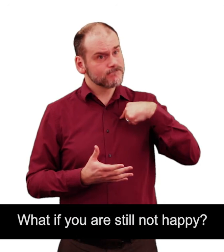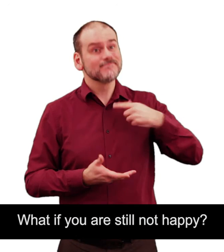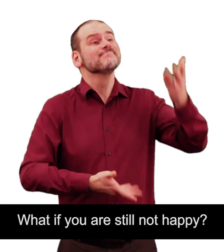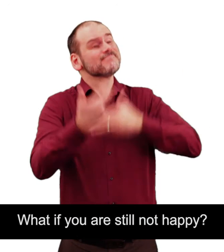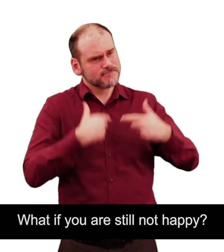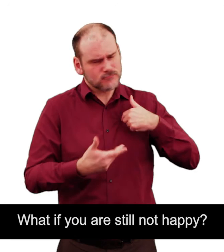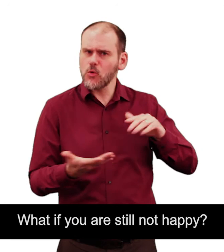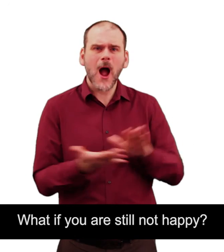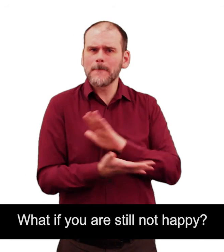What if you're still not happy?